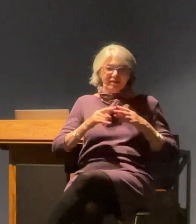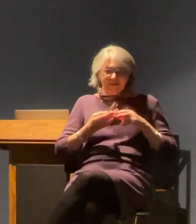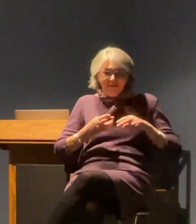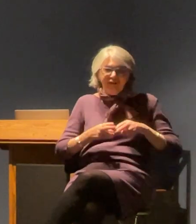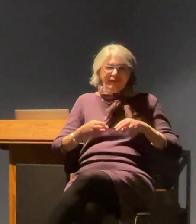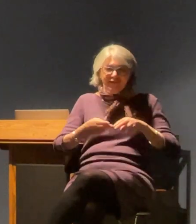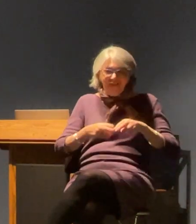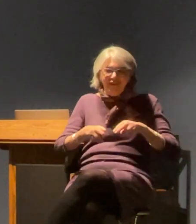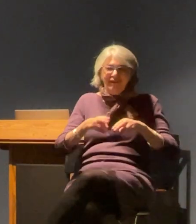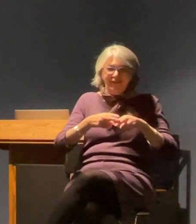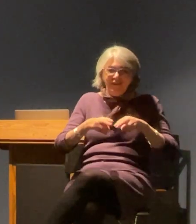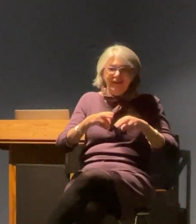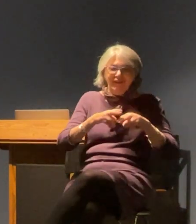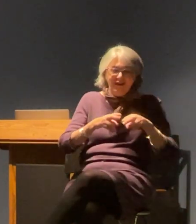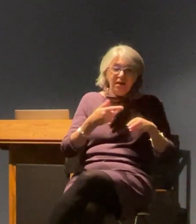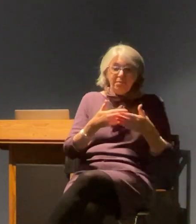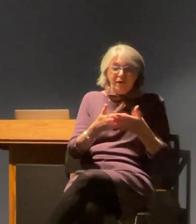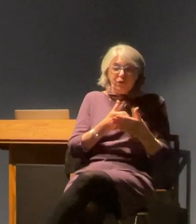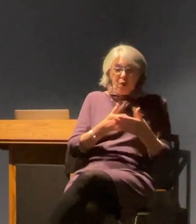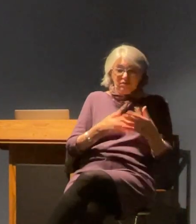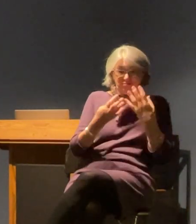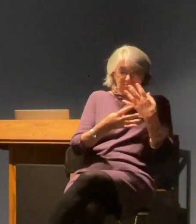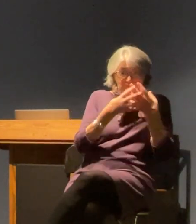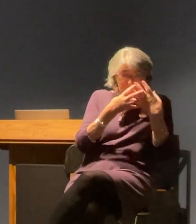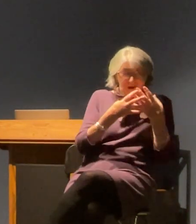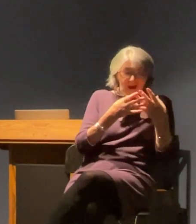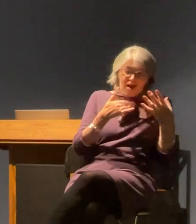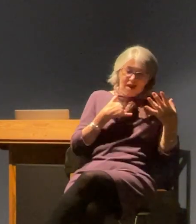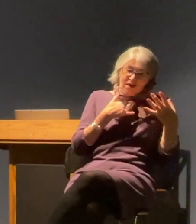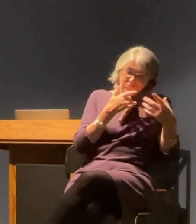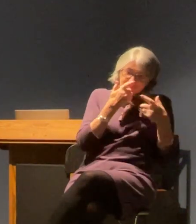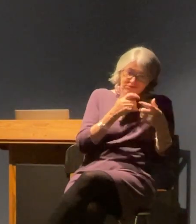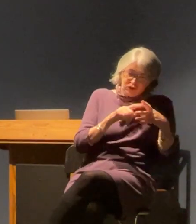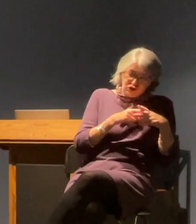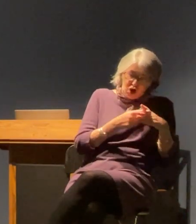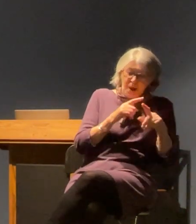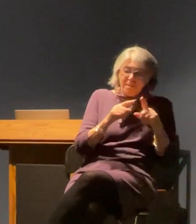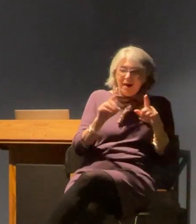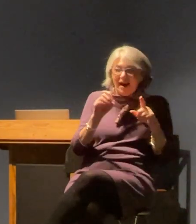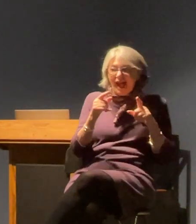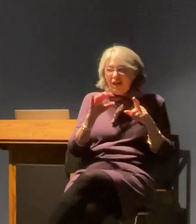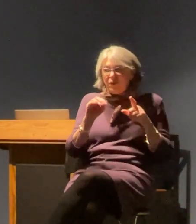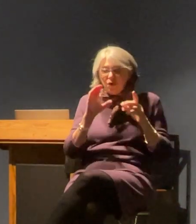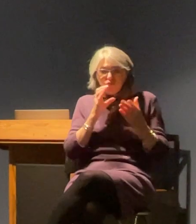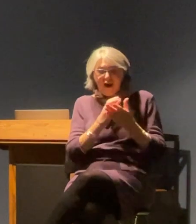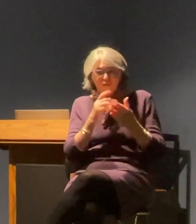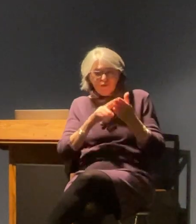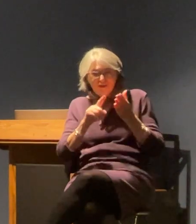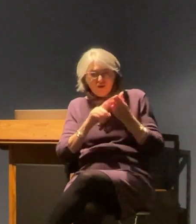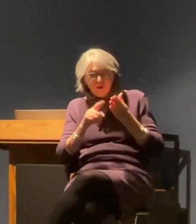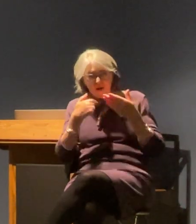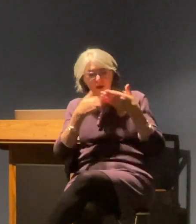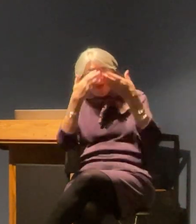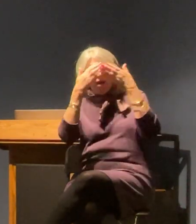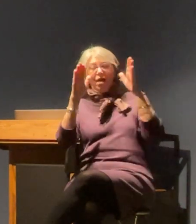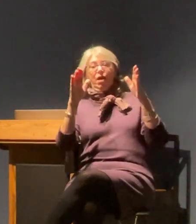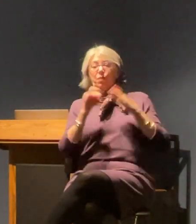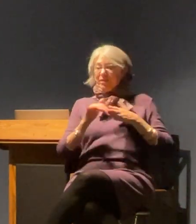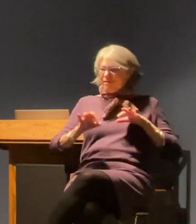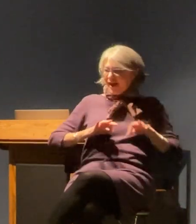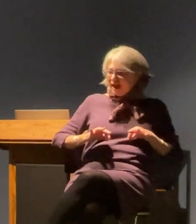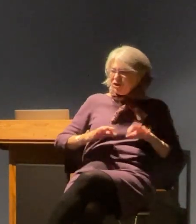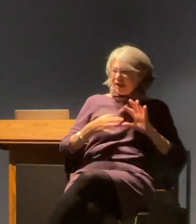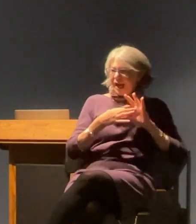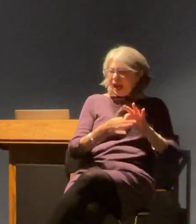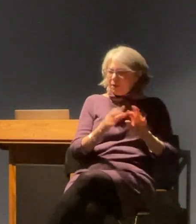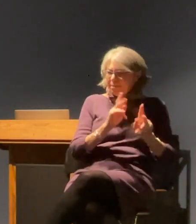being a fashionista before incarceration was where my relationship began. But then the ethnographic research kind of opened up my mind, right, to what fashion can mean for people,